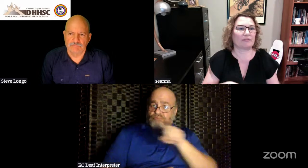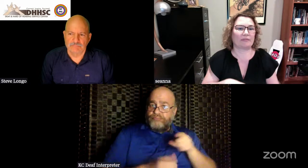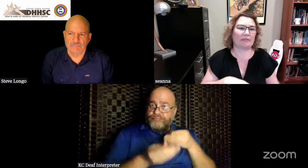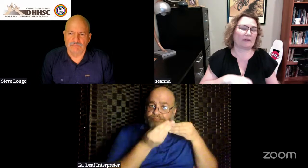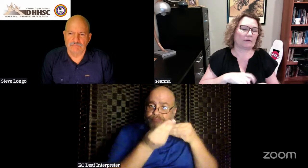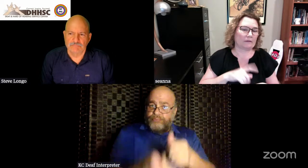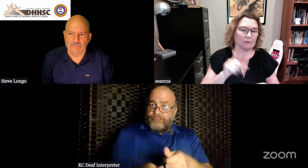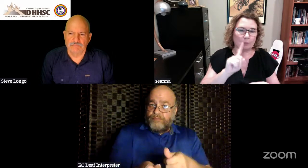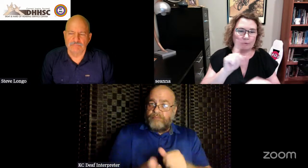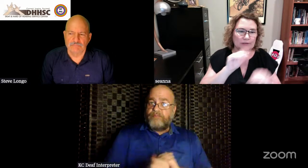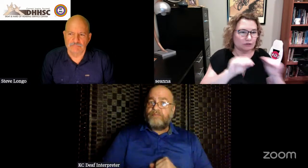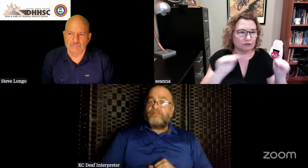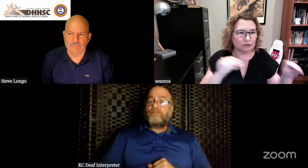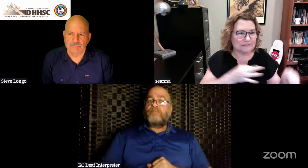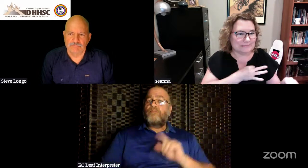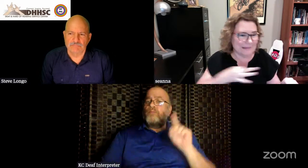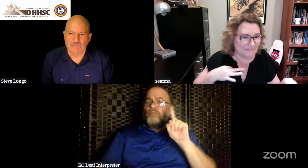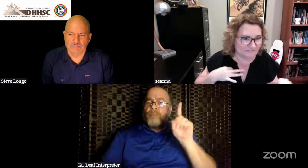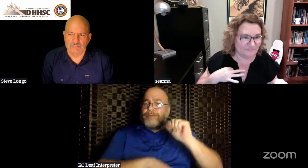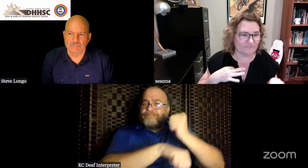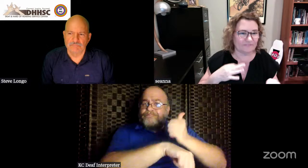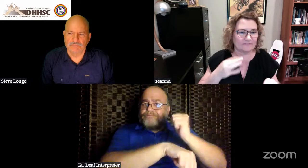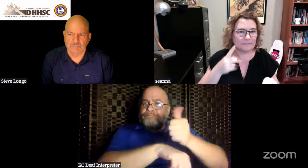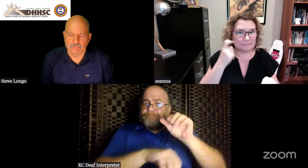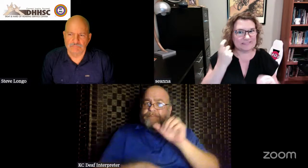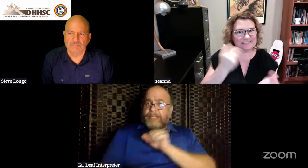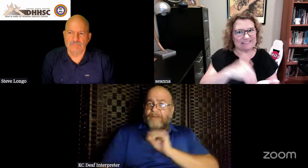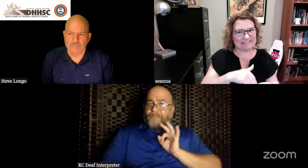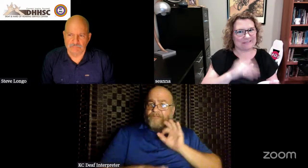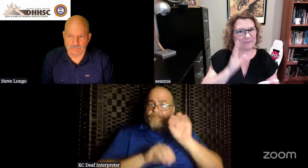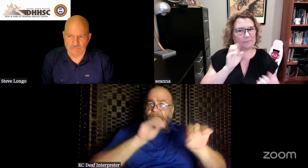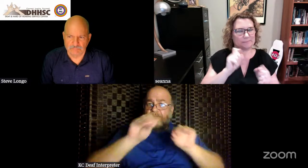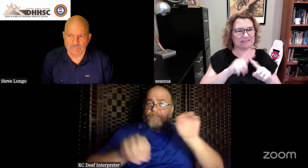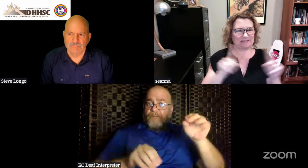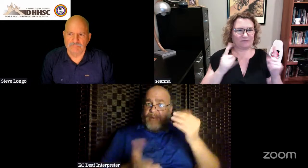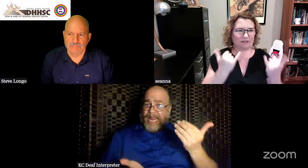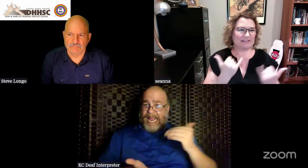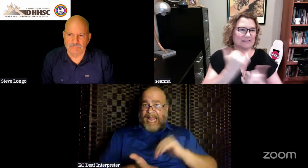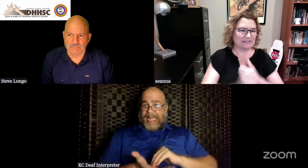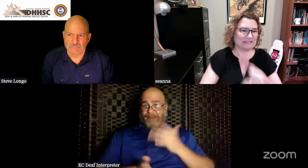ideas and to make sure that everything runs smoothly.